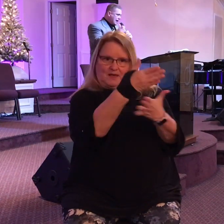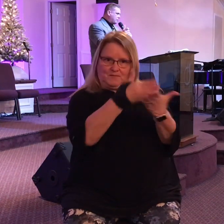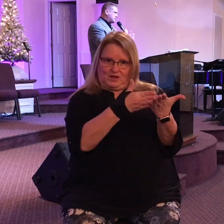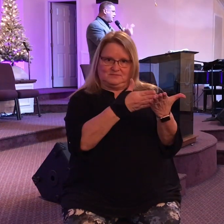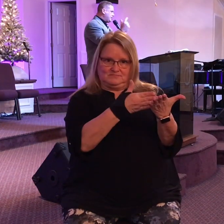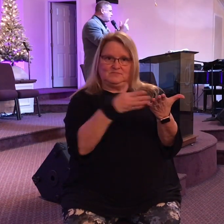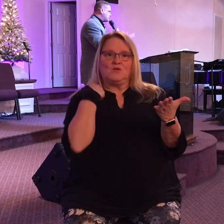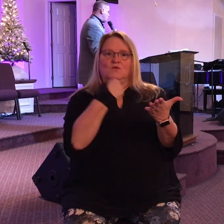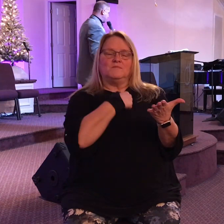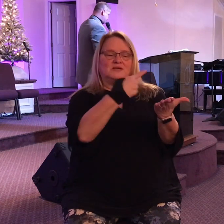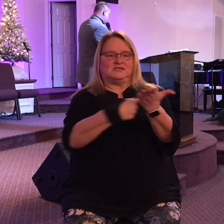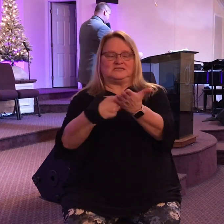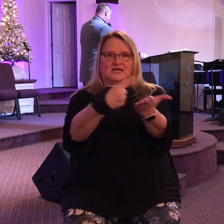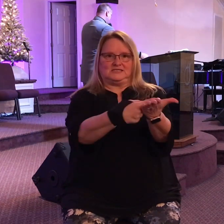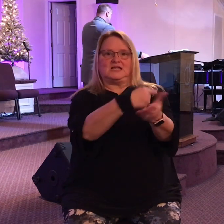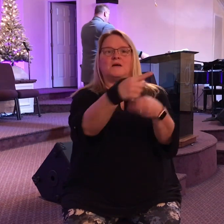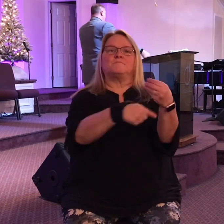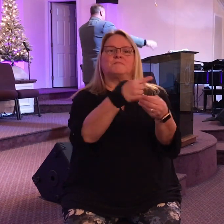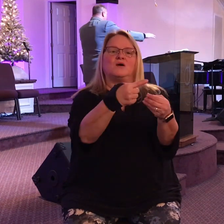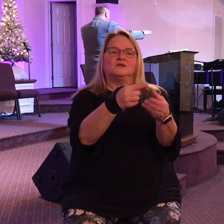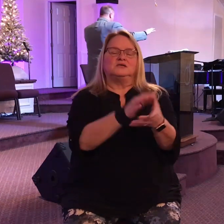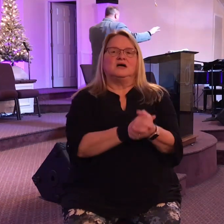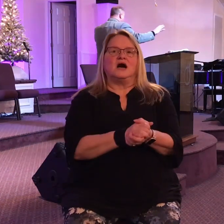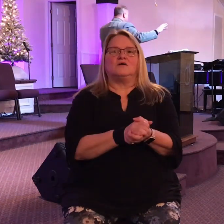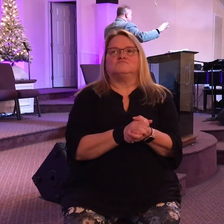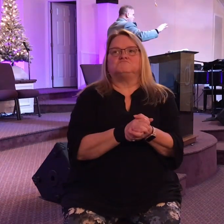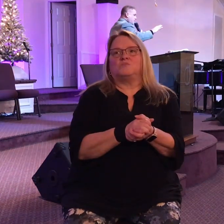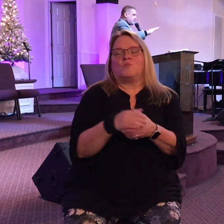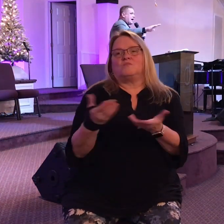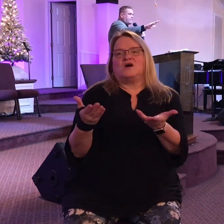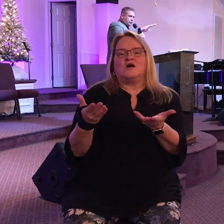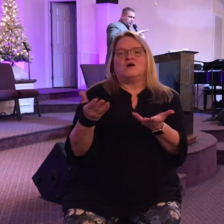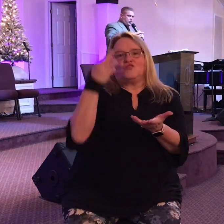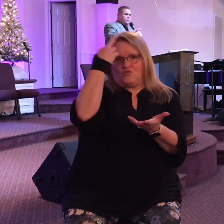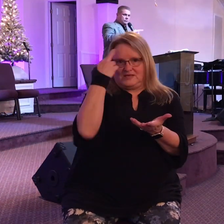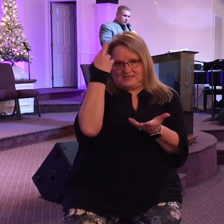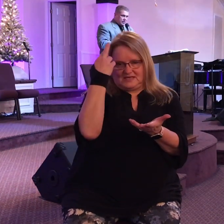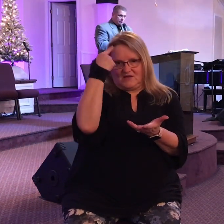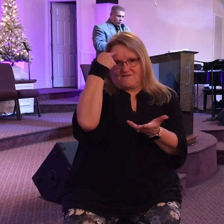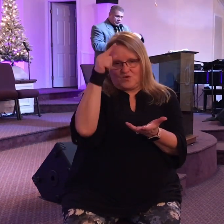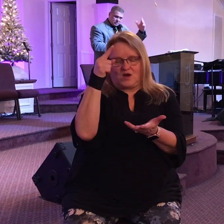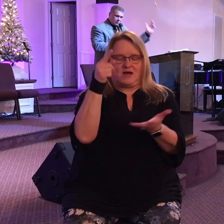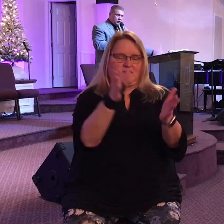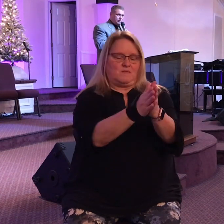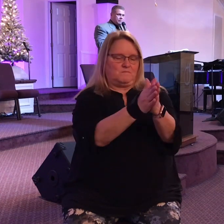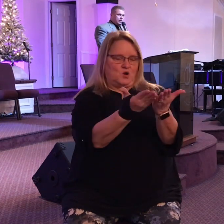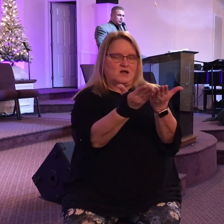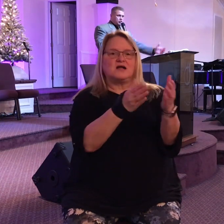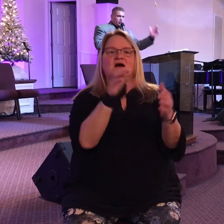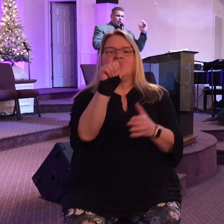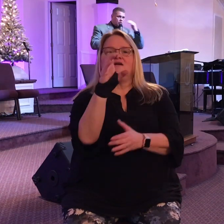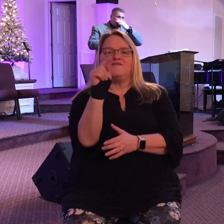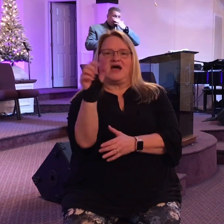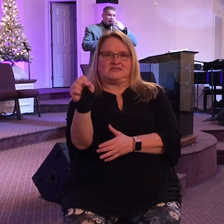in-depth Bible study. We do those on Wednesdays. We're reaching more of a diverse group on Sunday mornings. Some of you have been